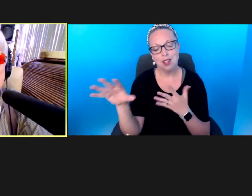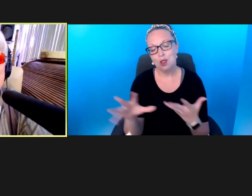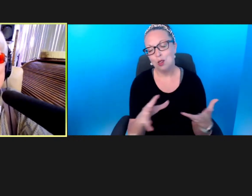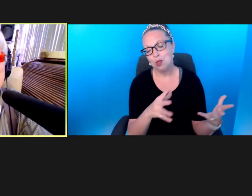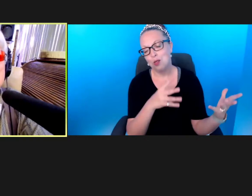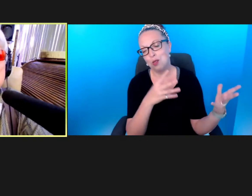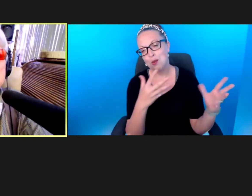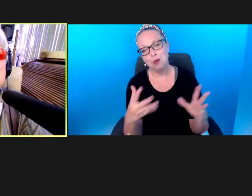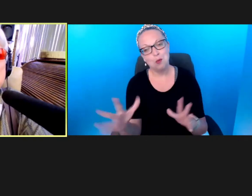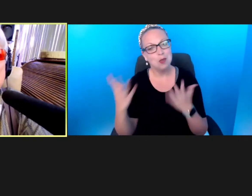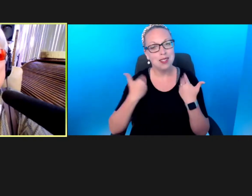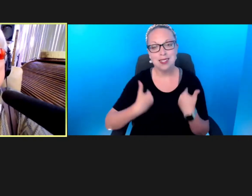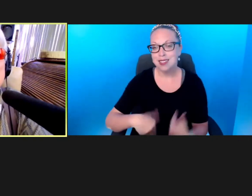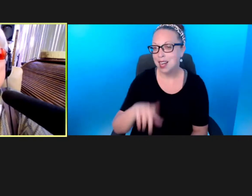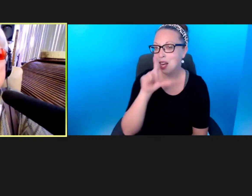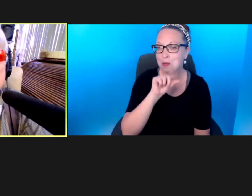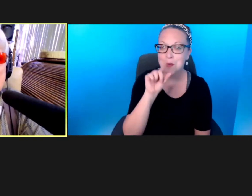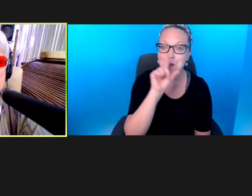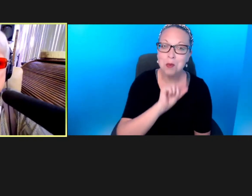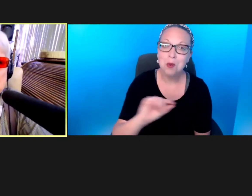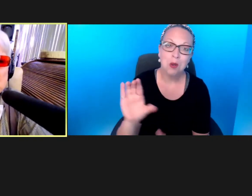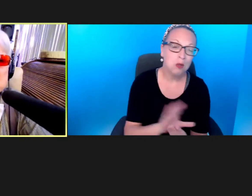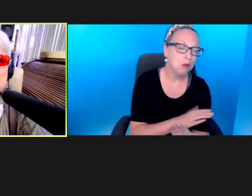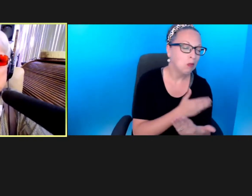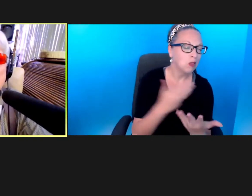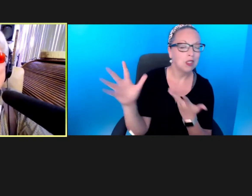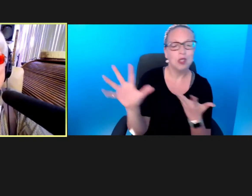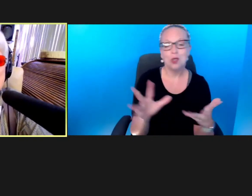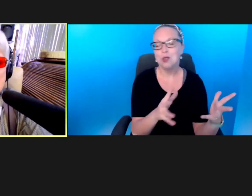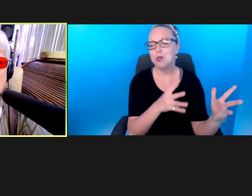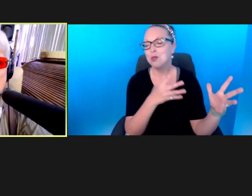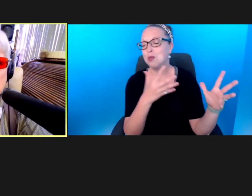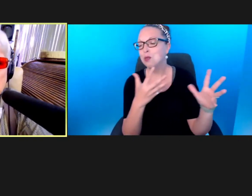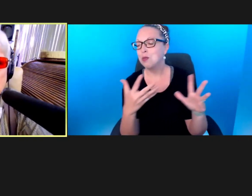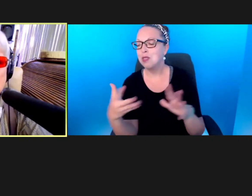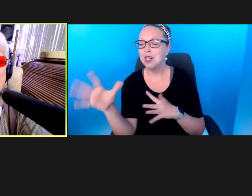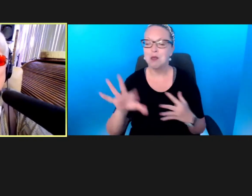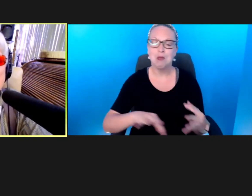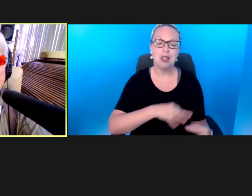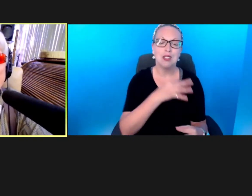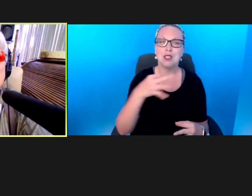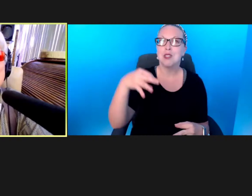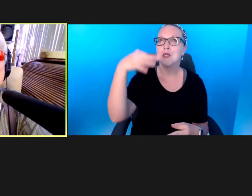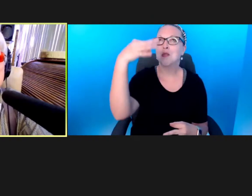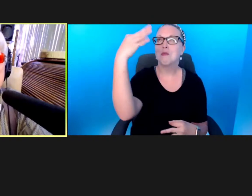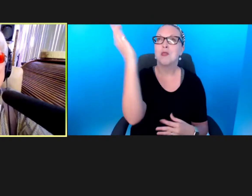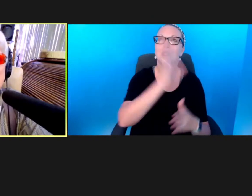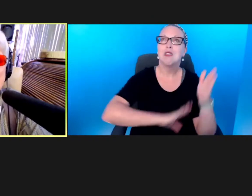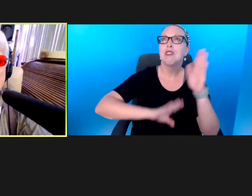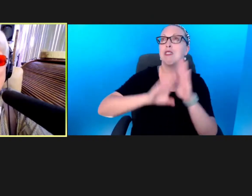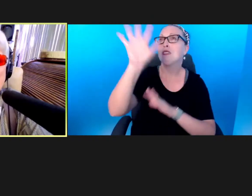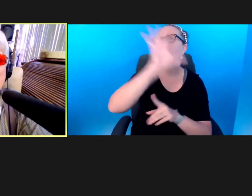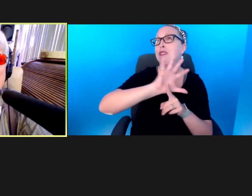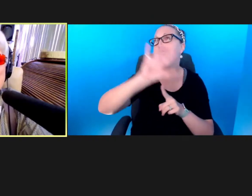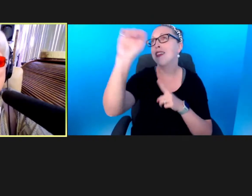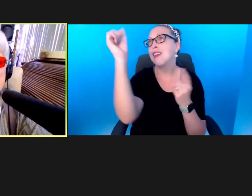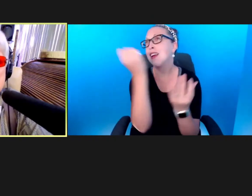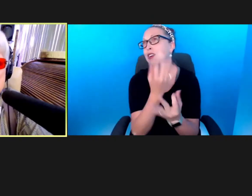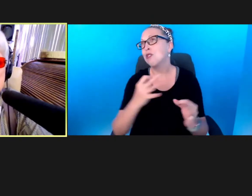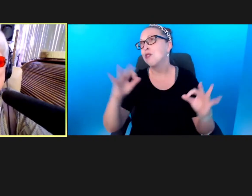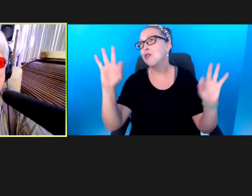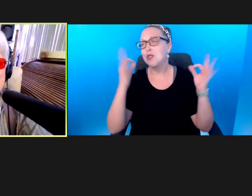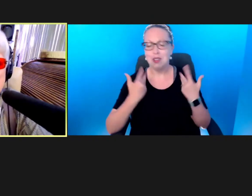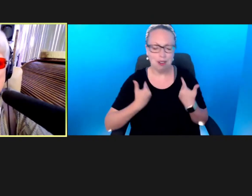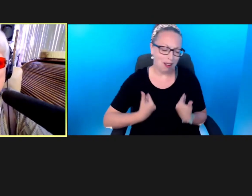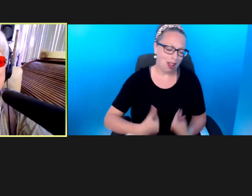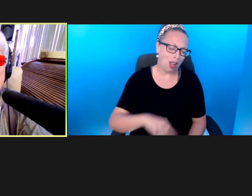bird, music's the wind, my spirit's flying free. I'm just a bird,